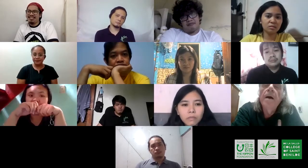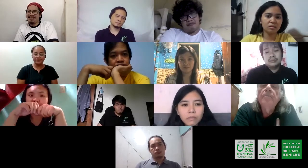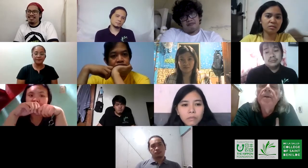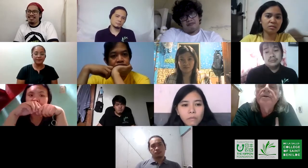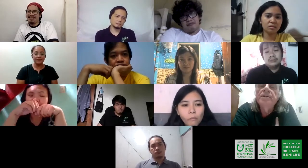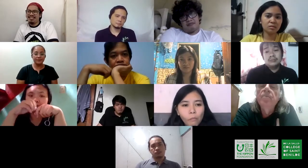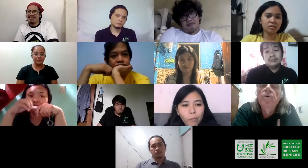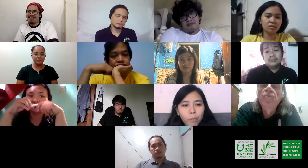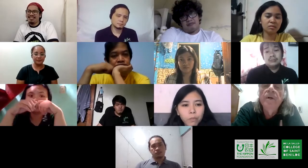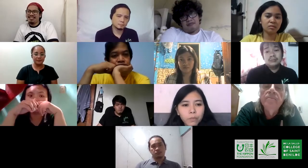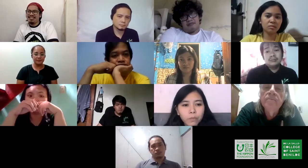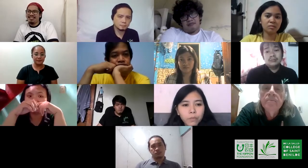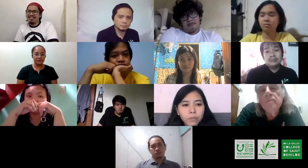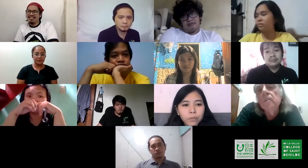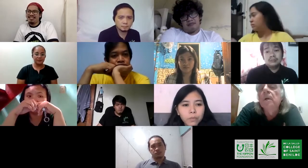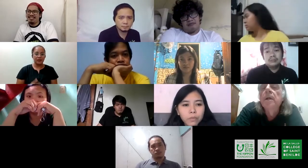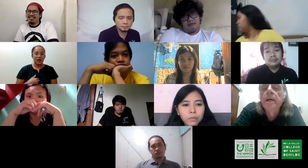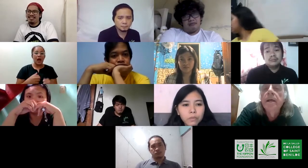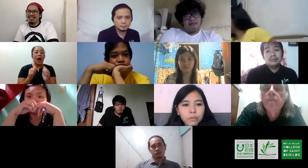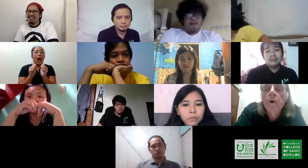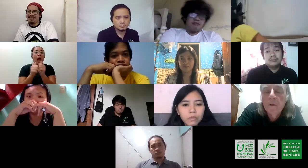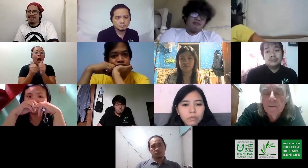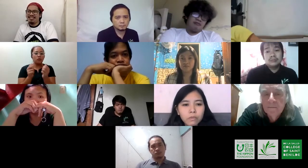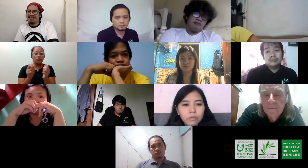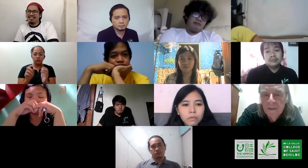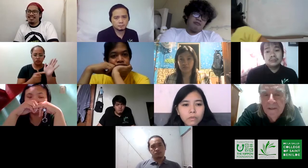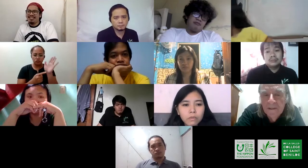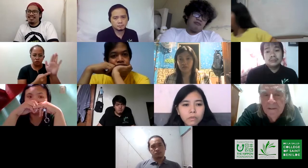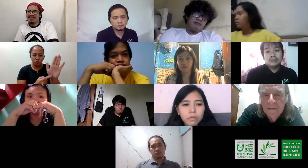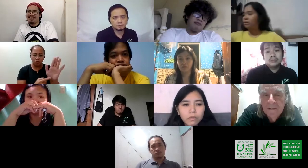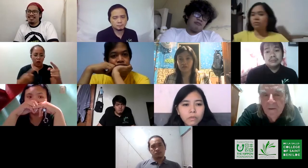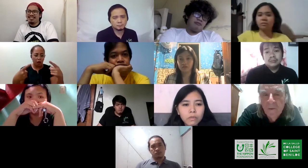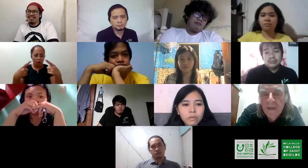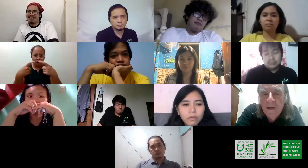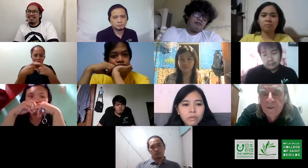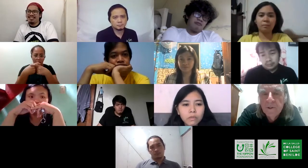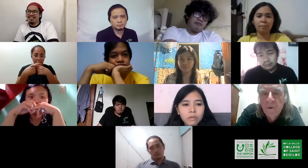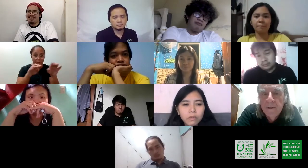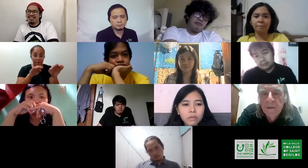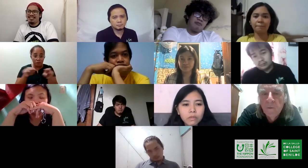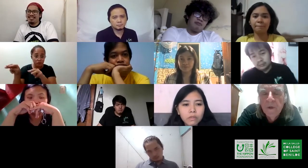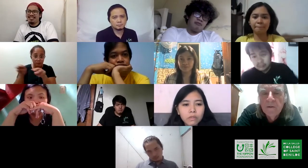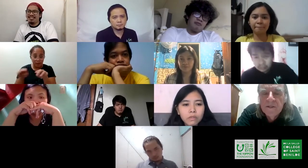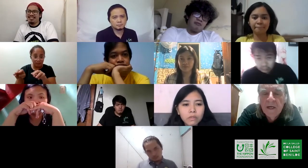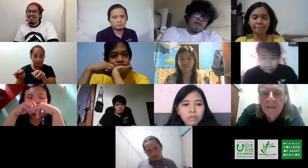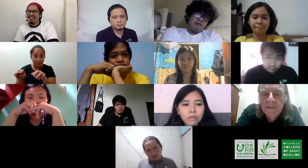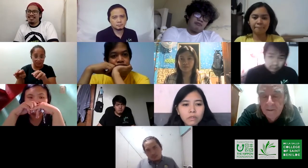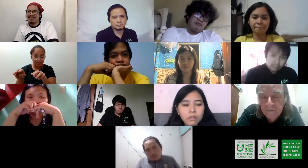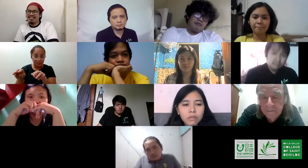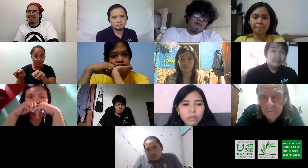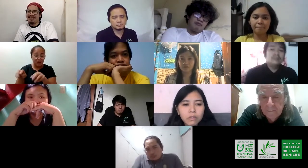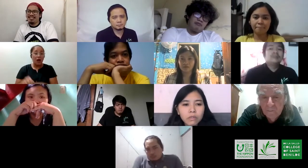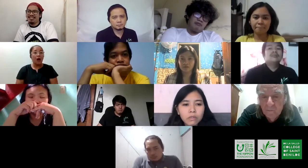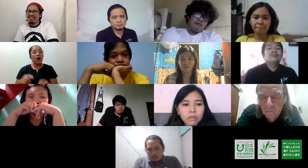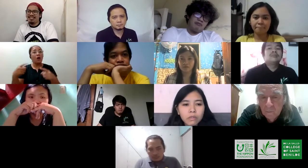the complex movement in a book without showing real